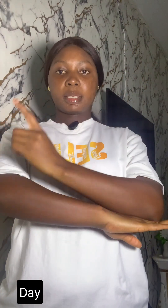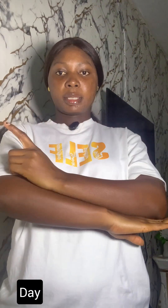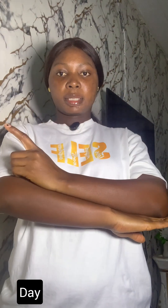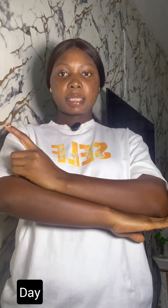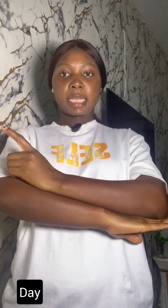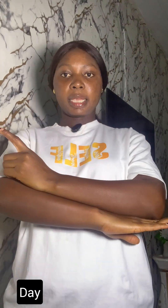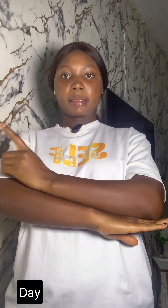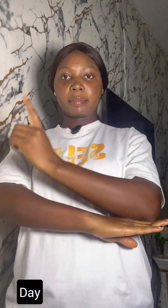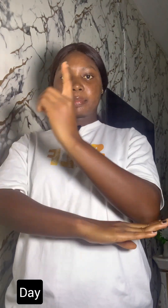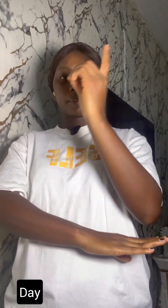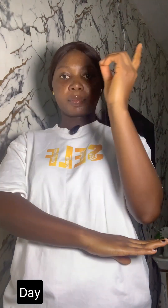Day,